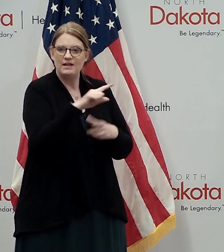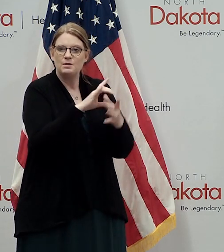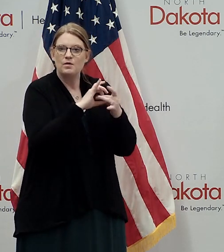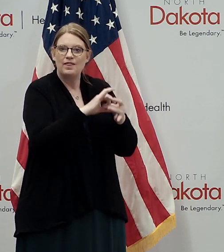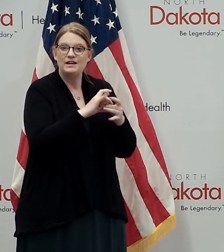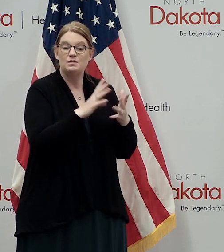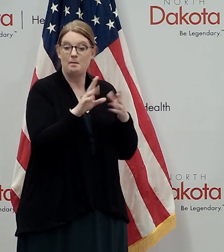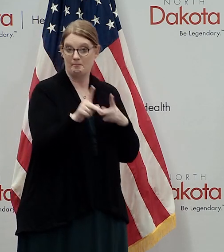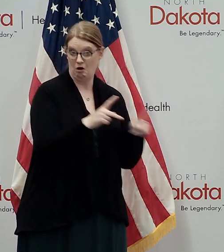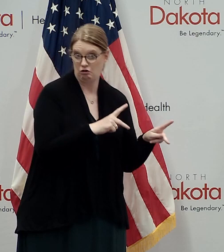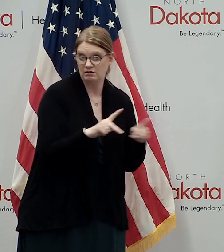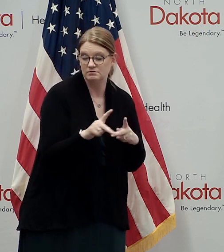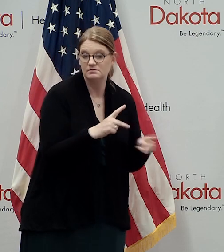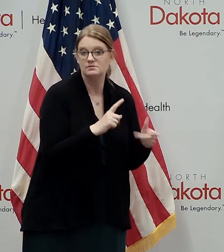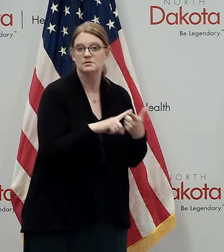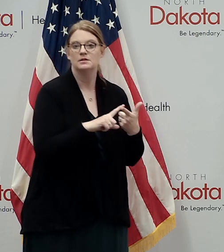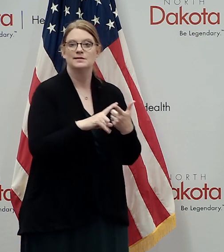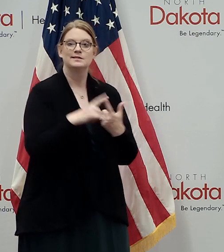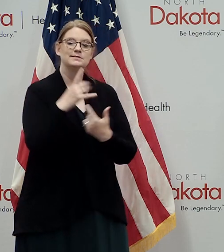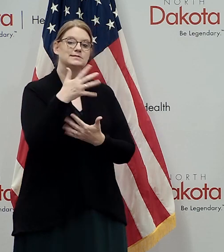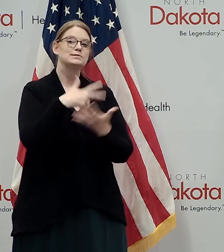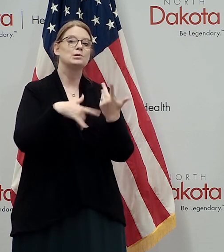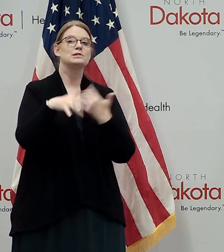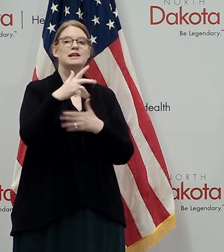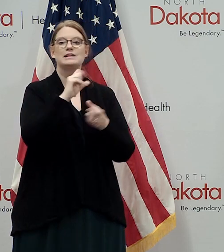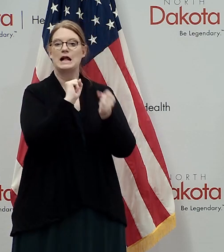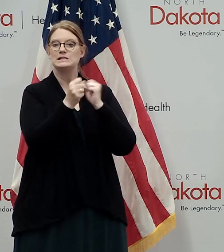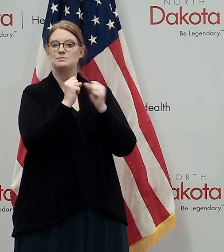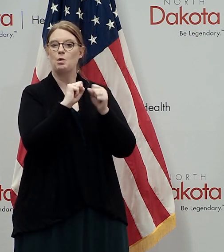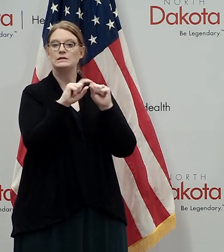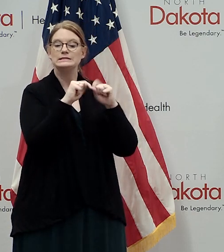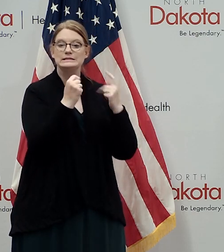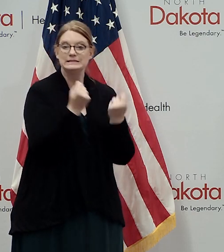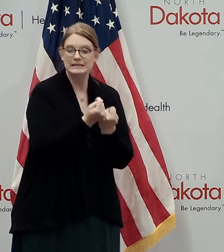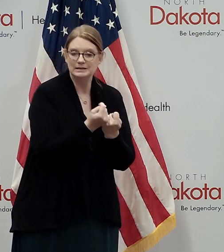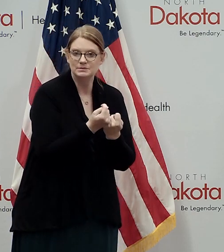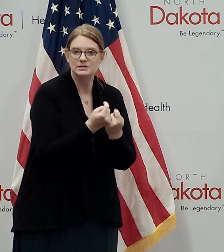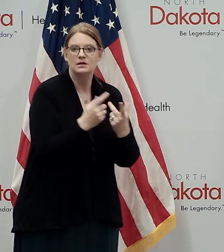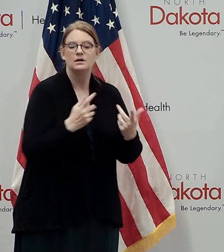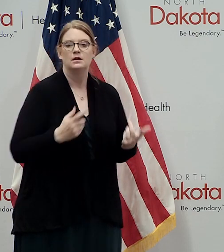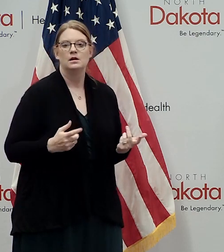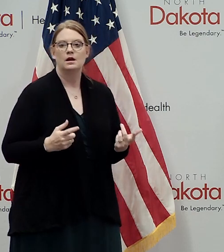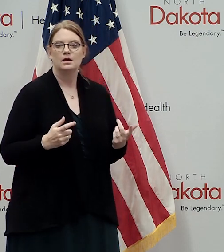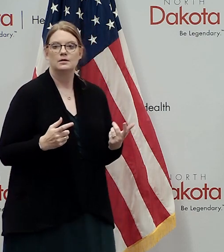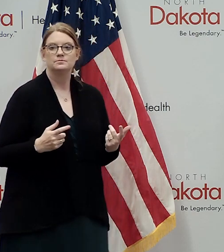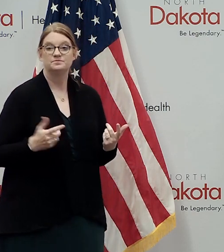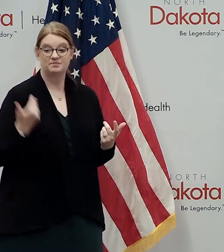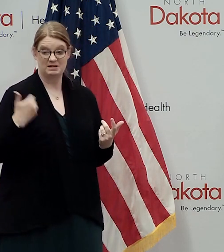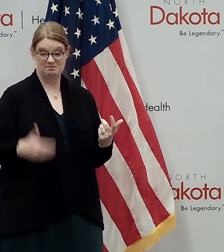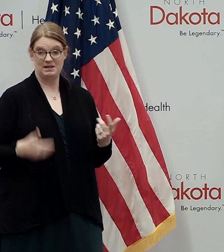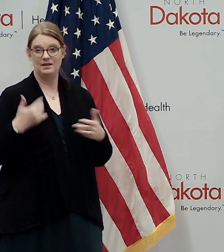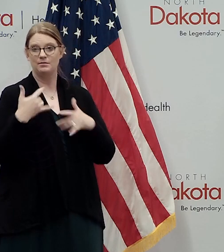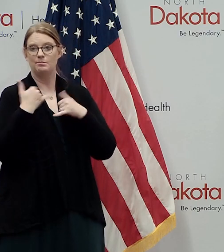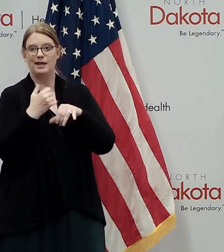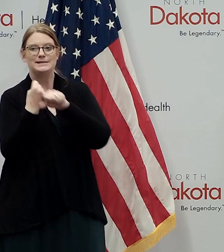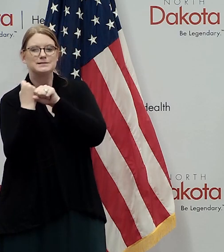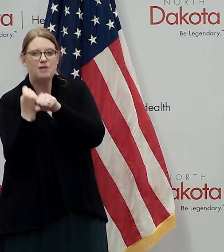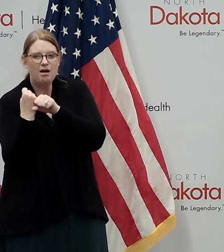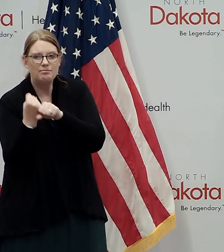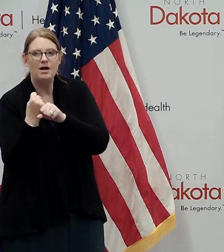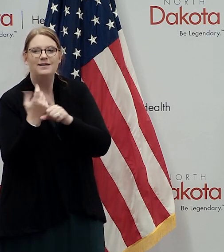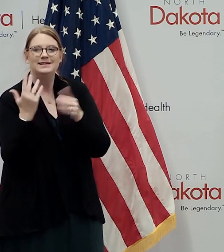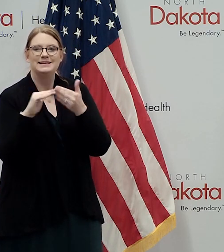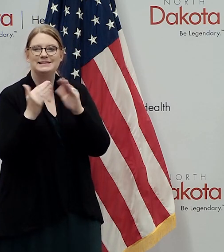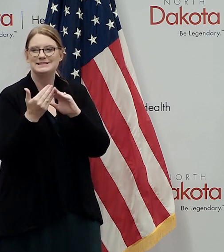to parties, some to socializing on sports teams. As someone who played softball in city